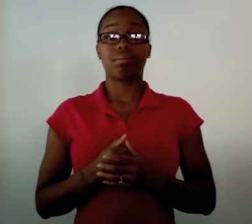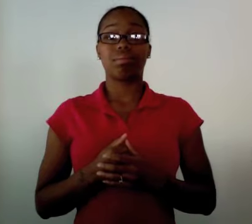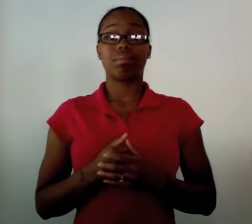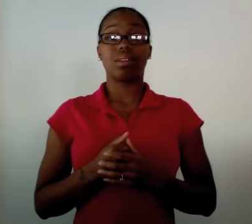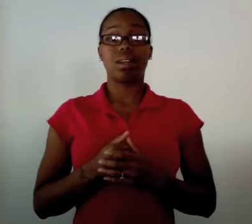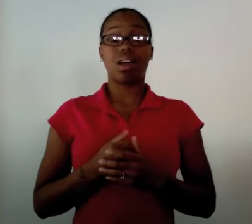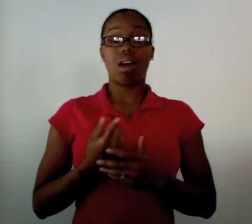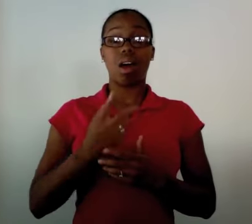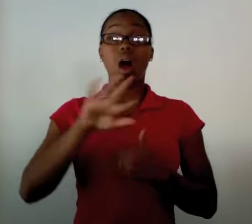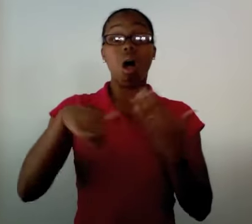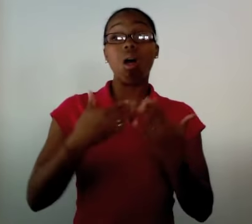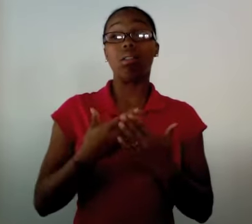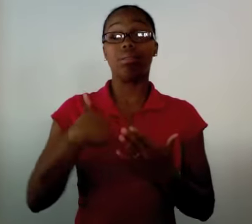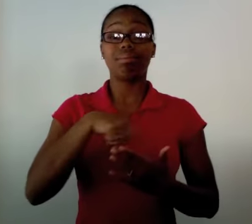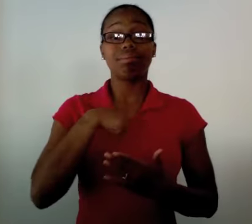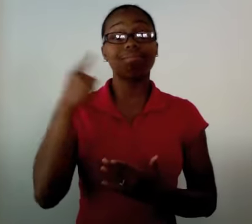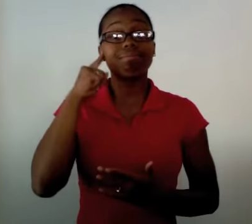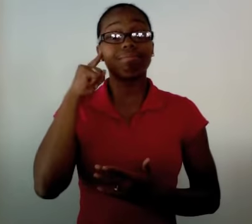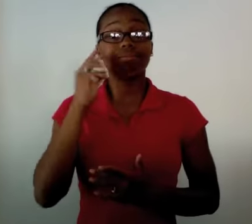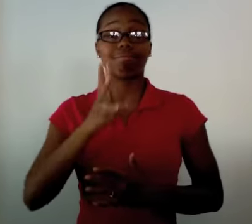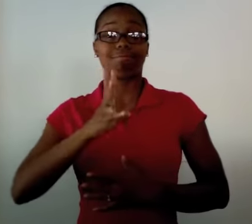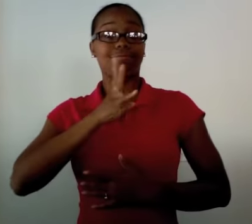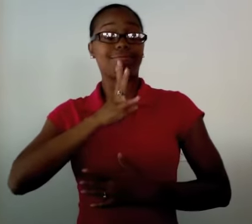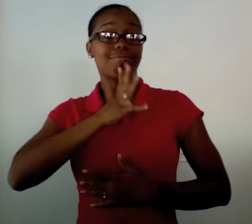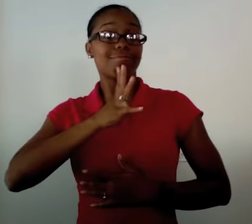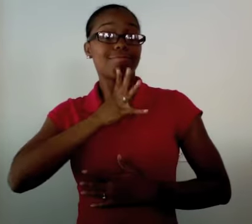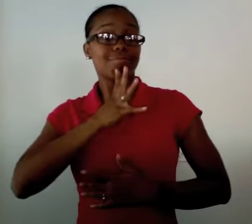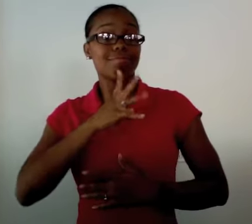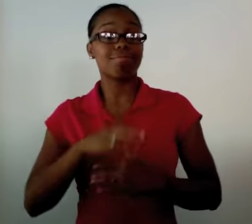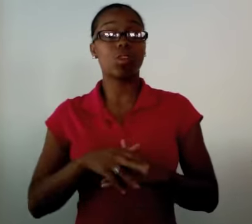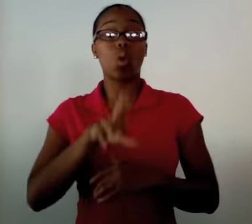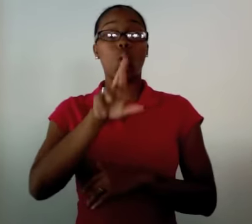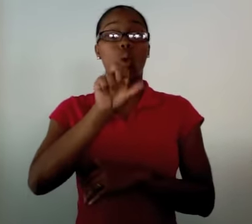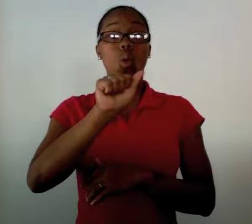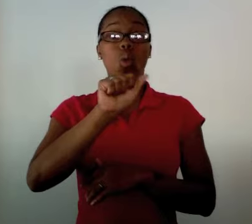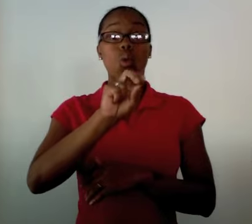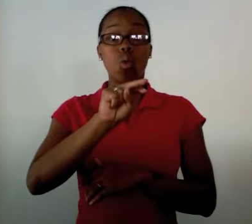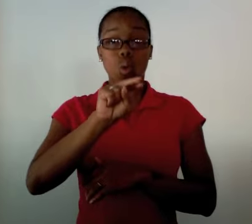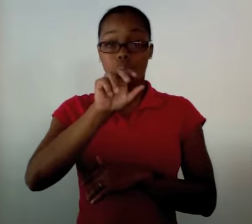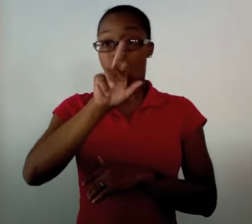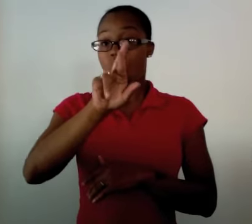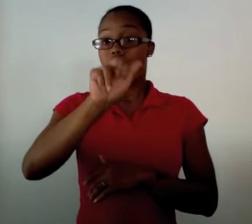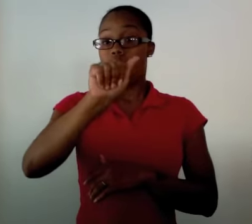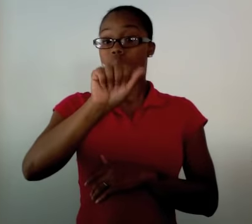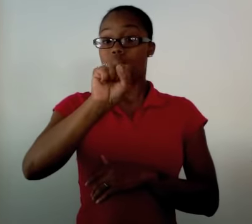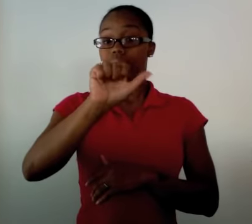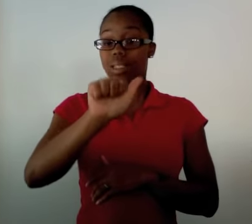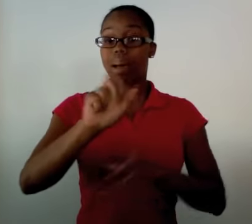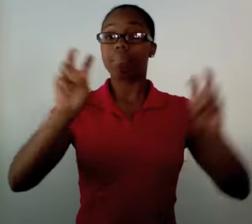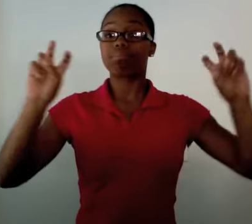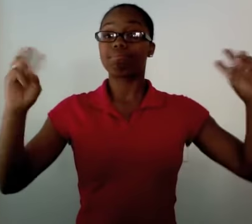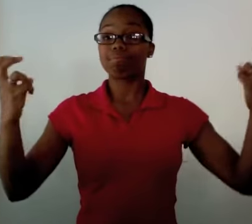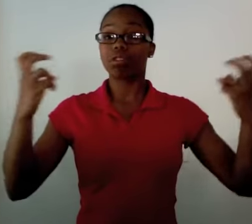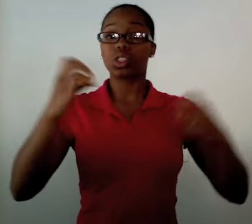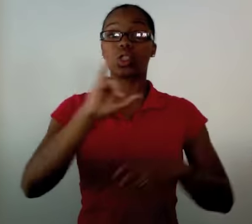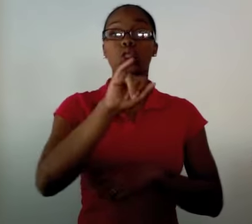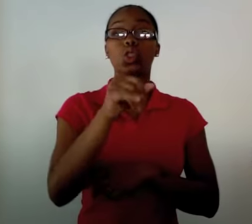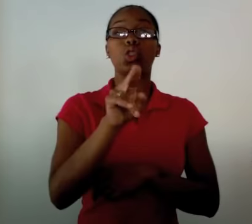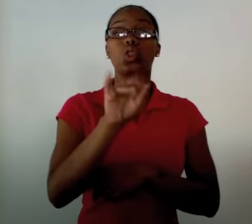talk. The acronym is RASA, which is the Sanskrit word for juice, or essence. And rasa stands